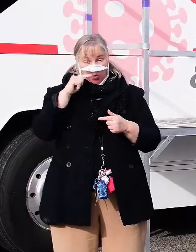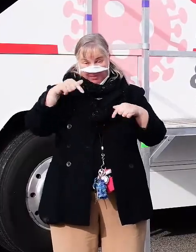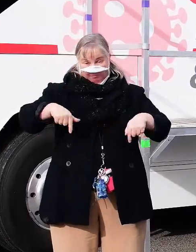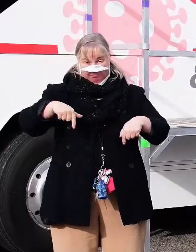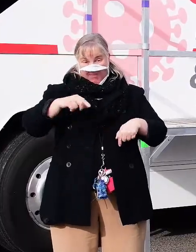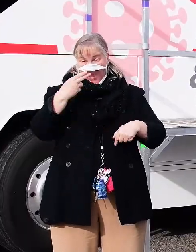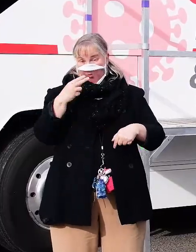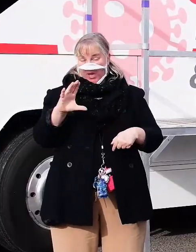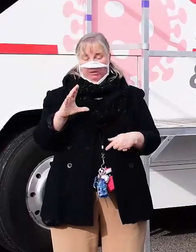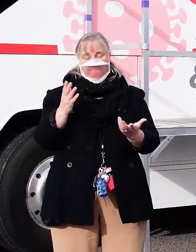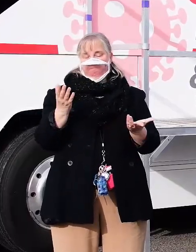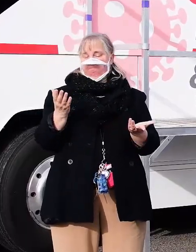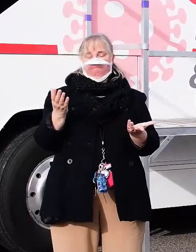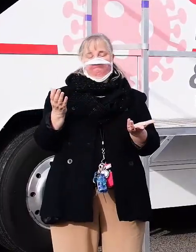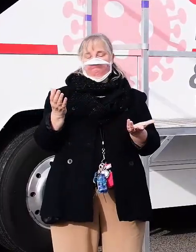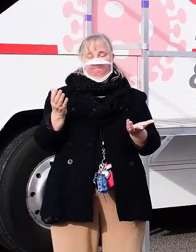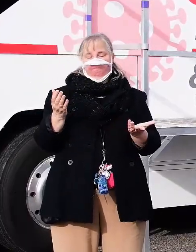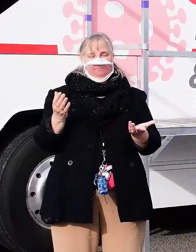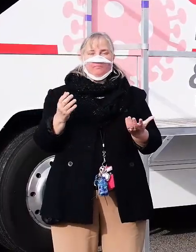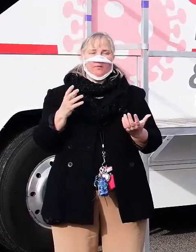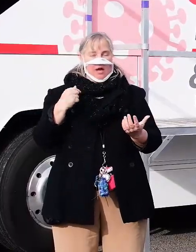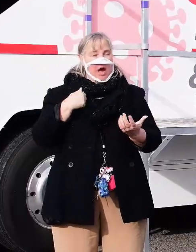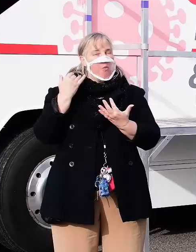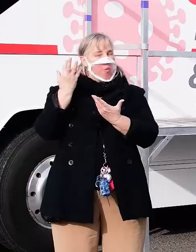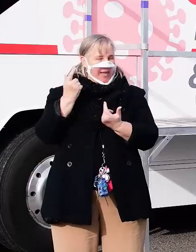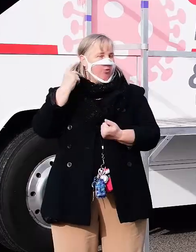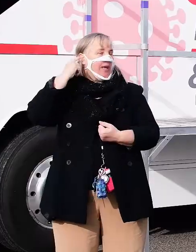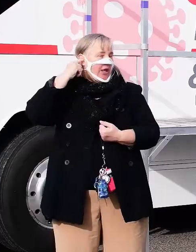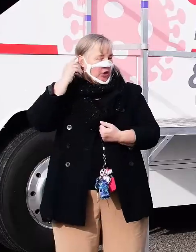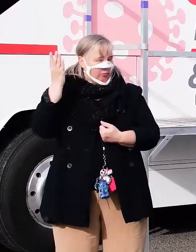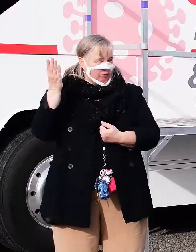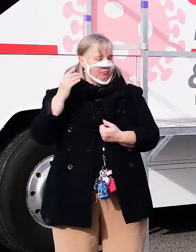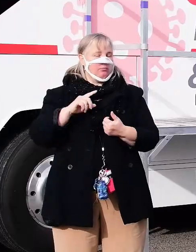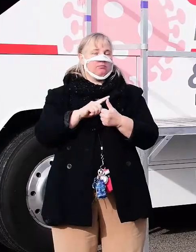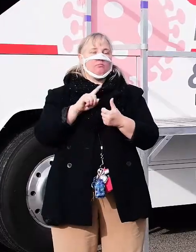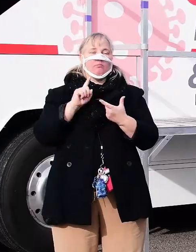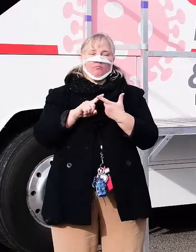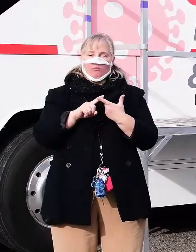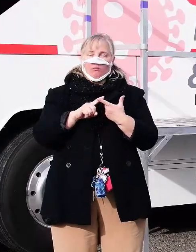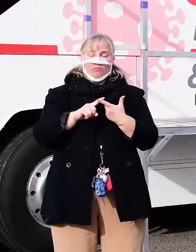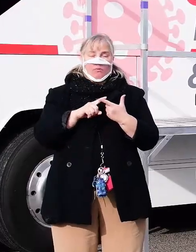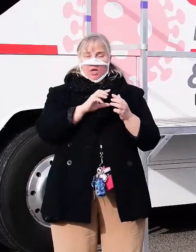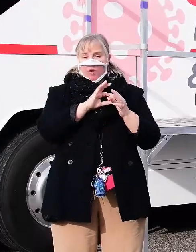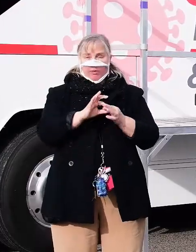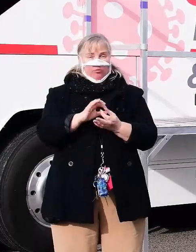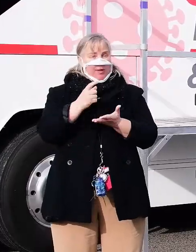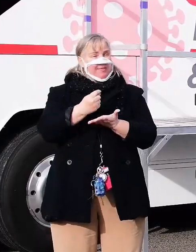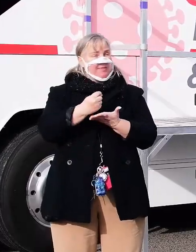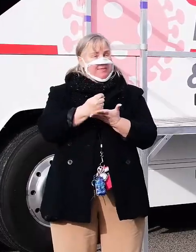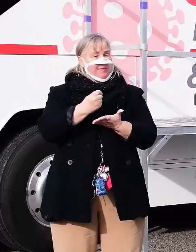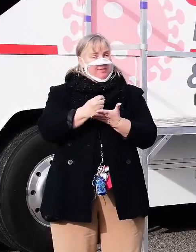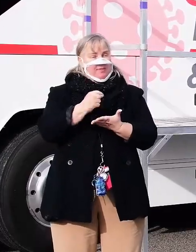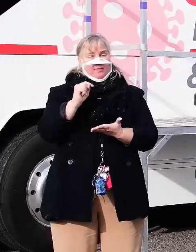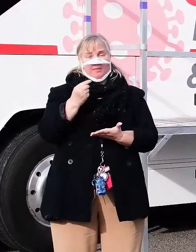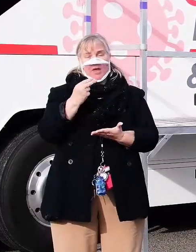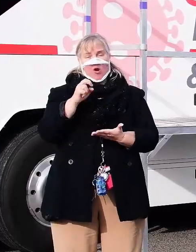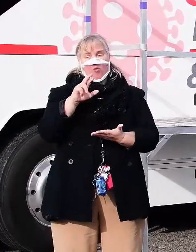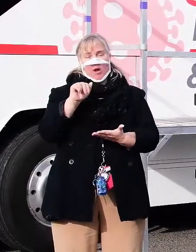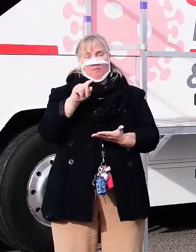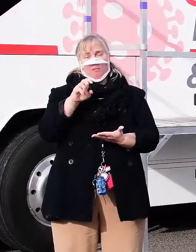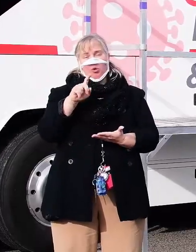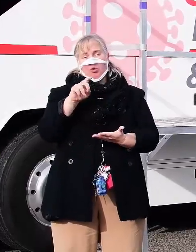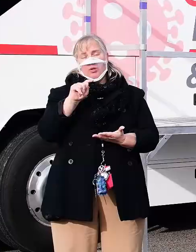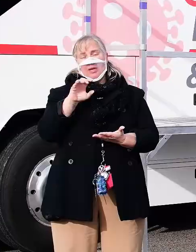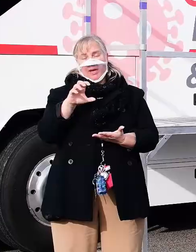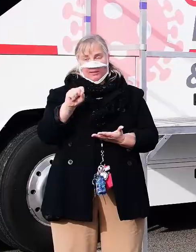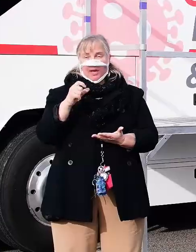County. So I'm waiting to hear that. In terms of therapeutics, we're hearing right now, some